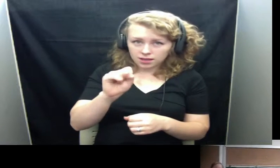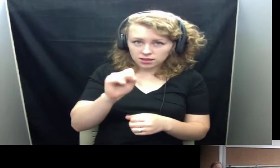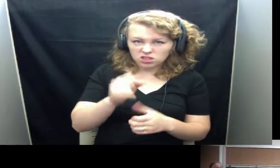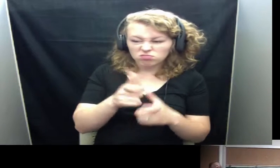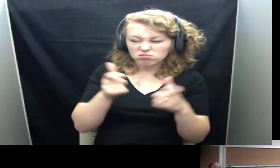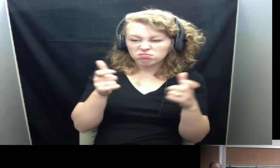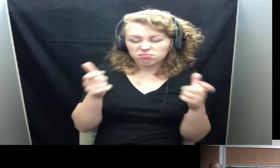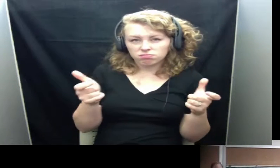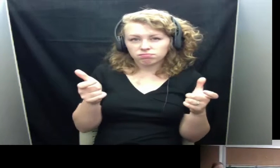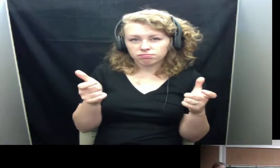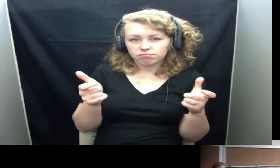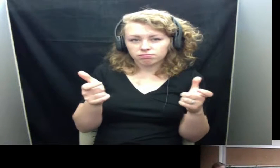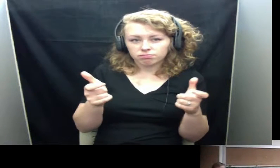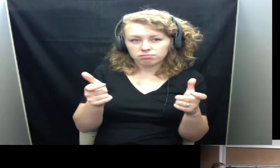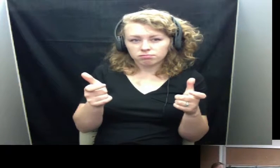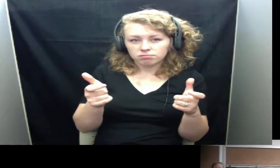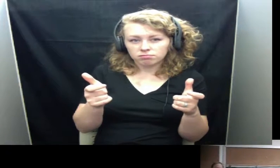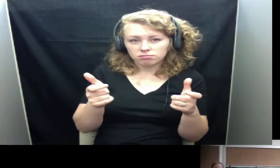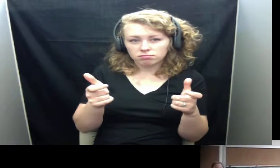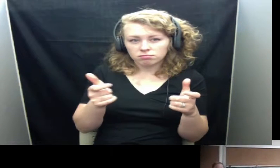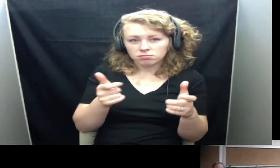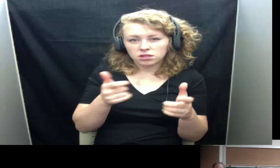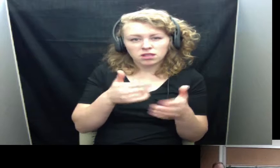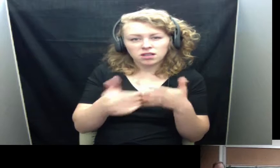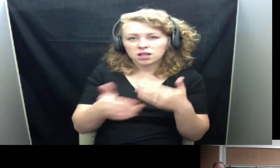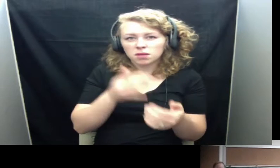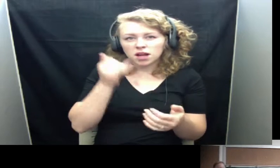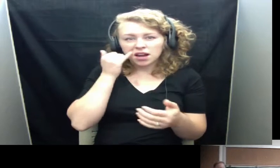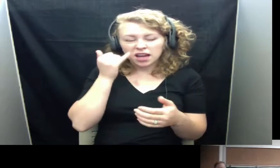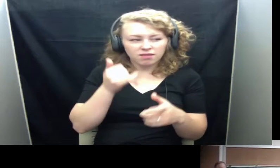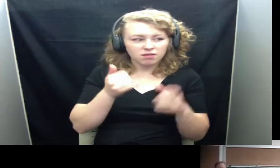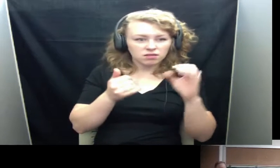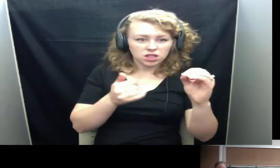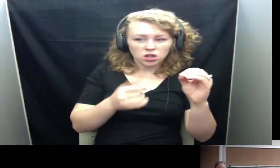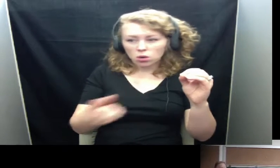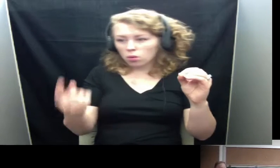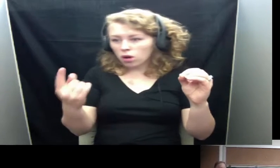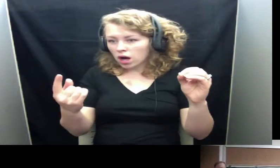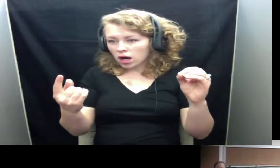together, it squeezes things onto your number line a little bit.